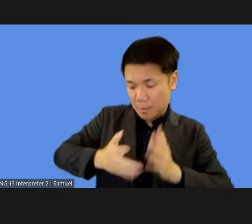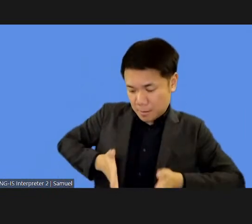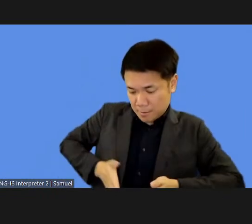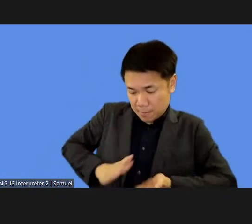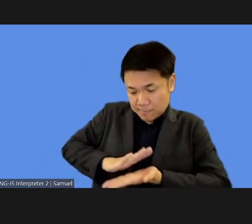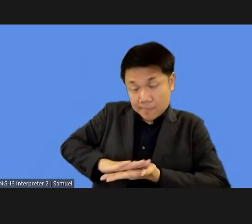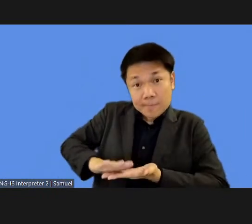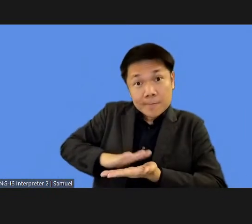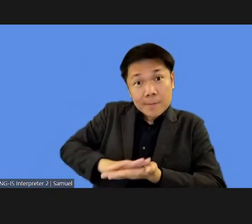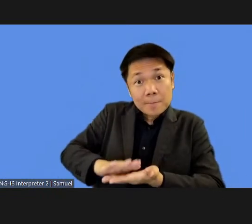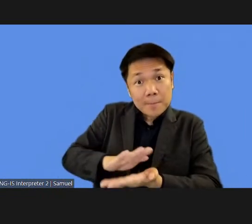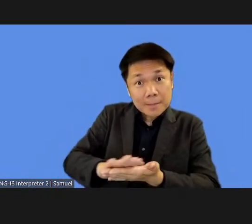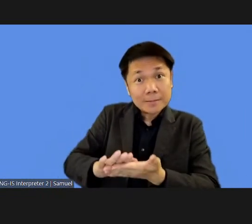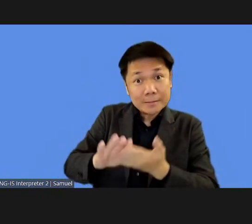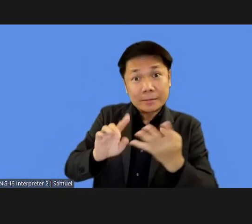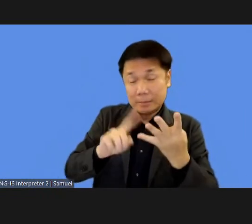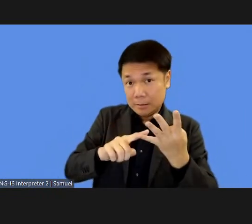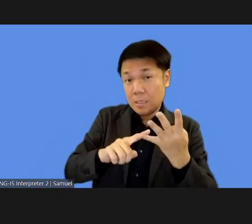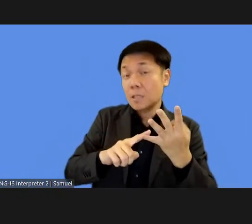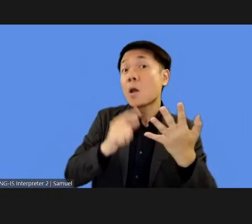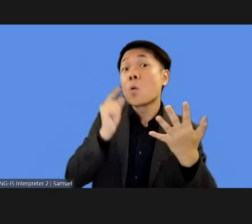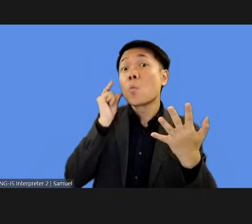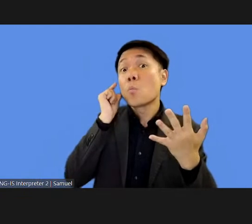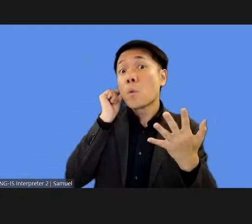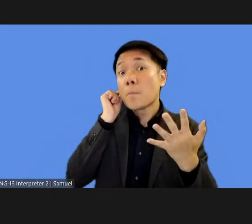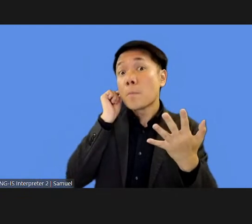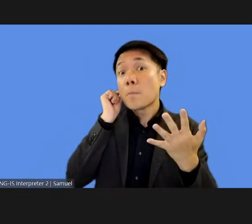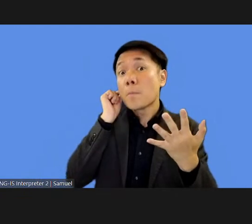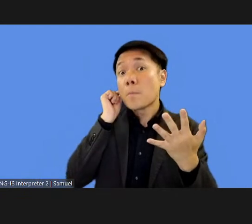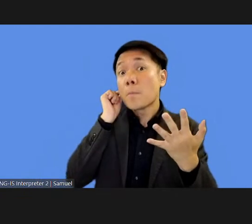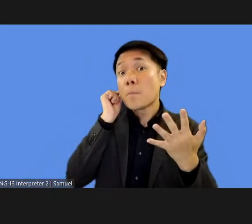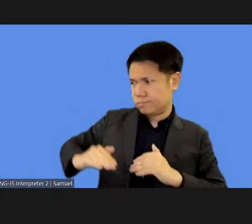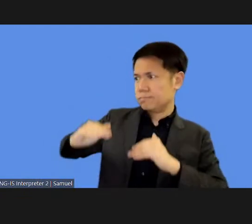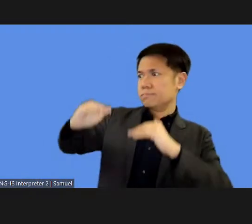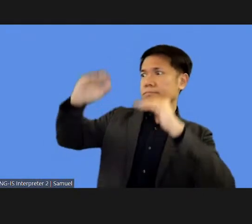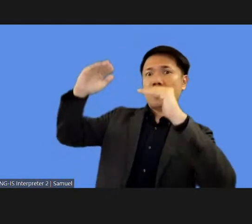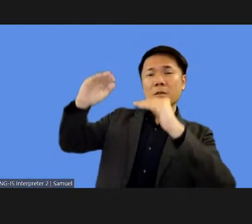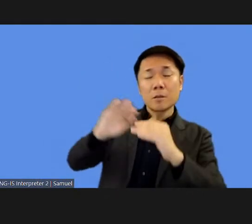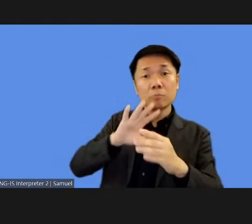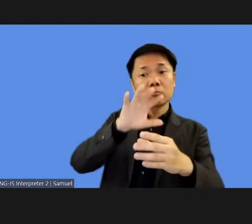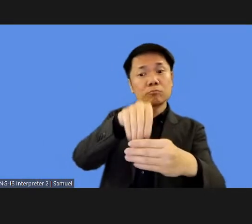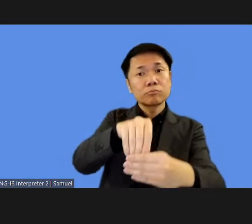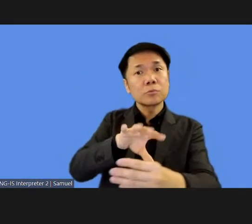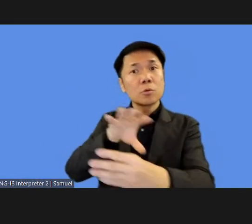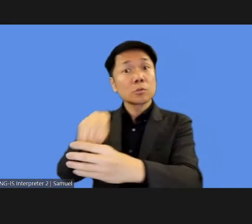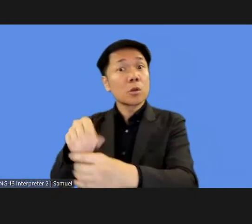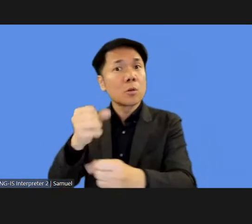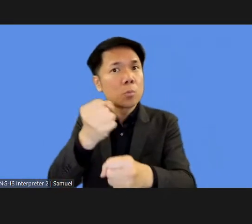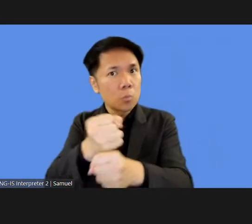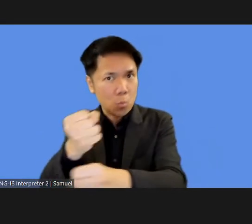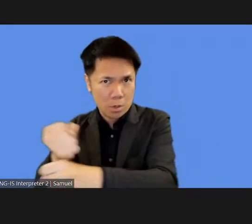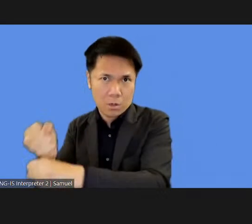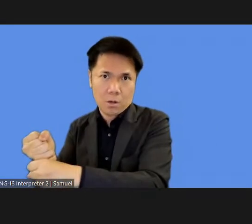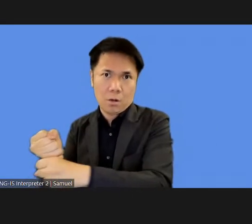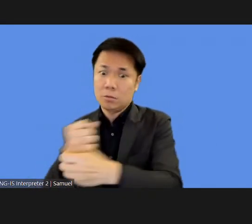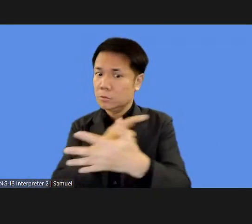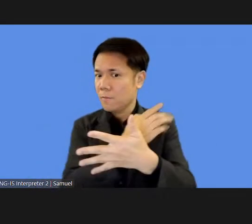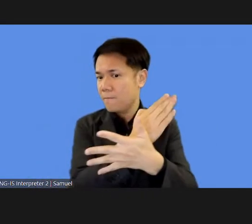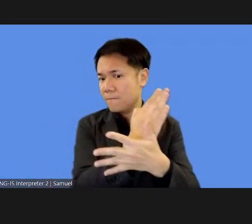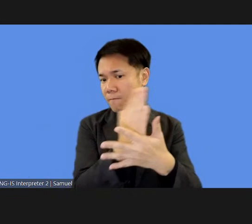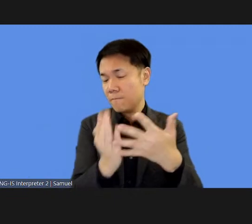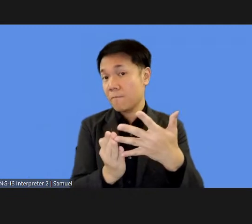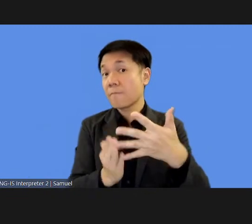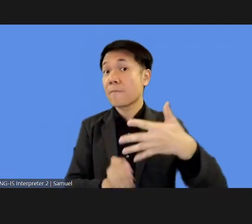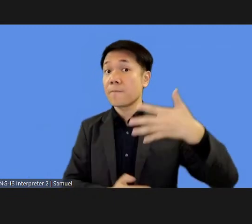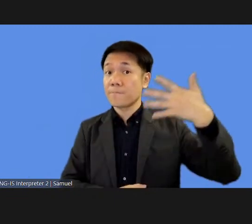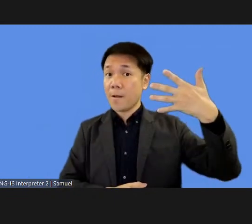the labor force and productivity. So from this concept of basic human rights,